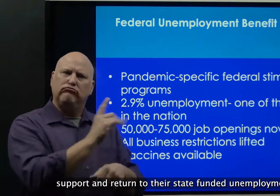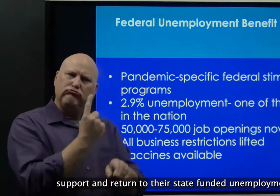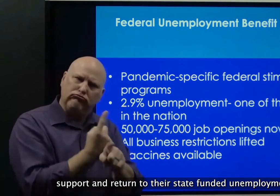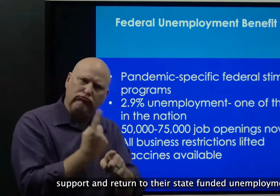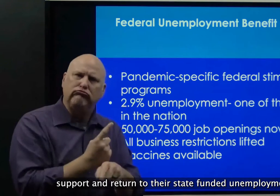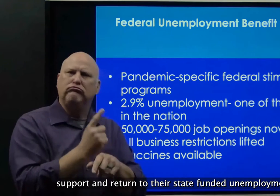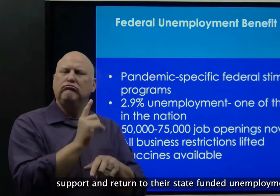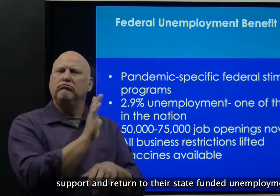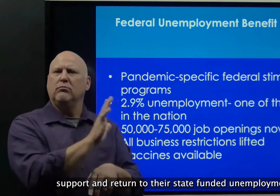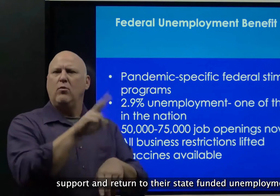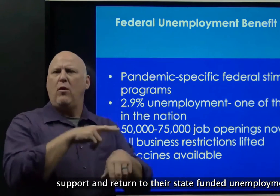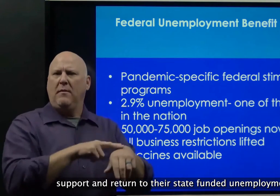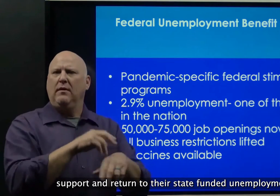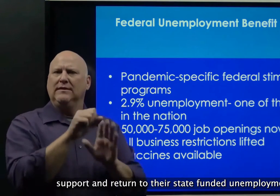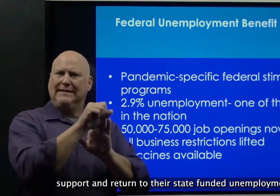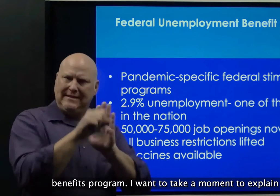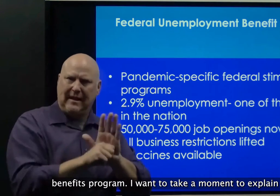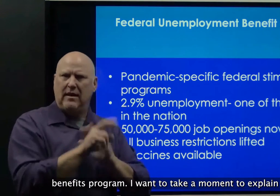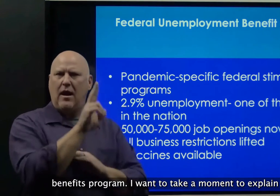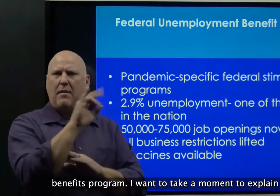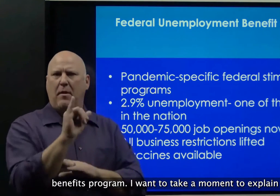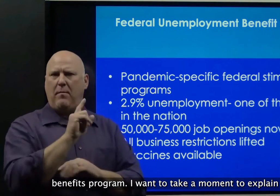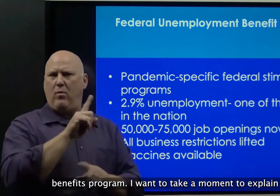to their state-funded unemployment benefits program.